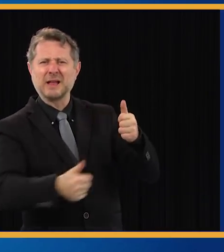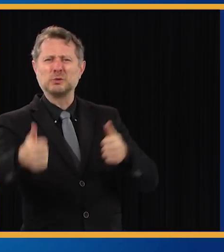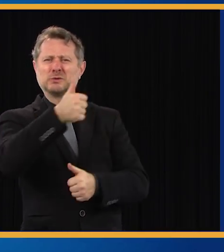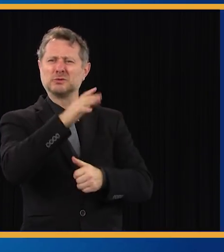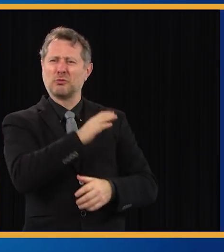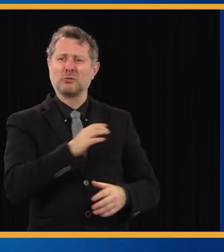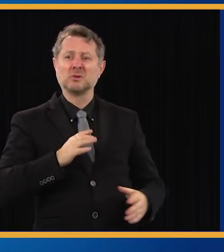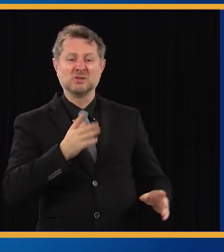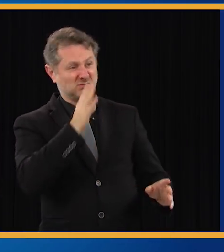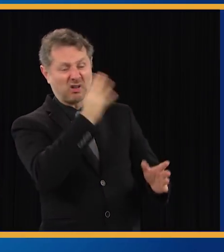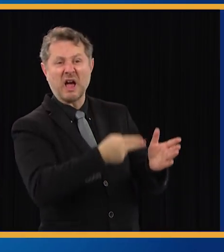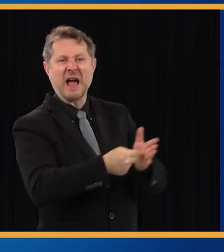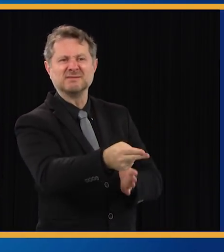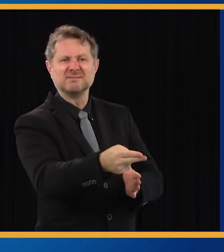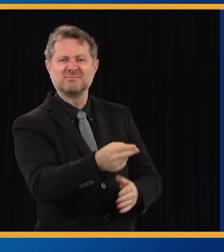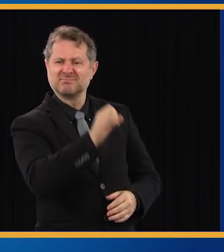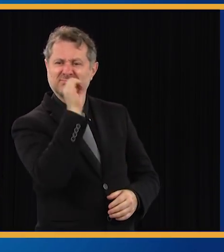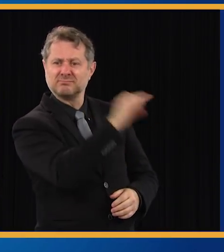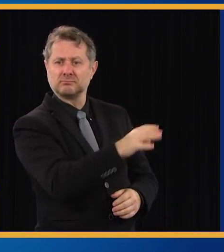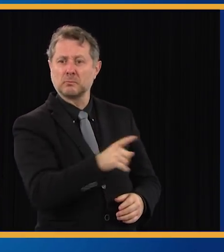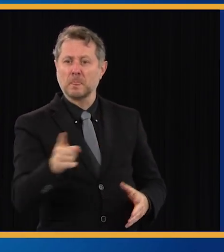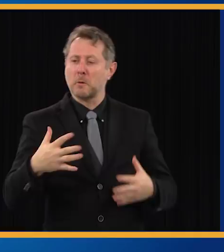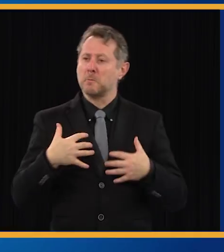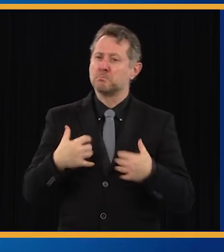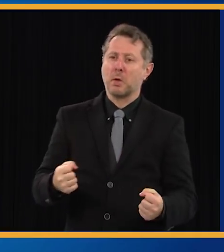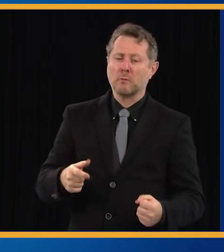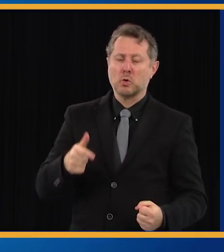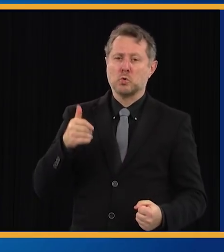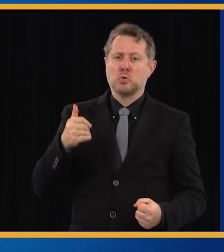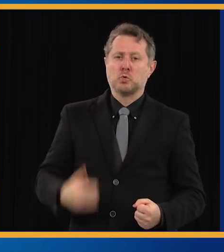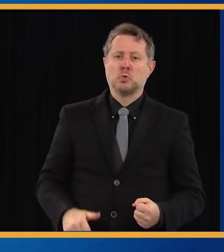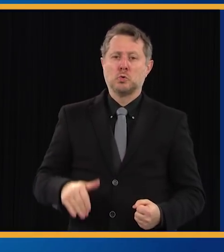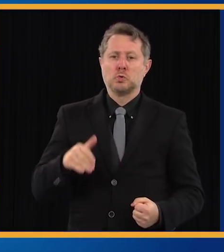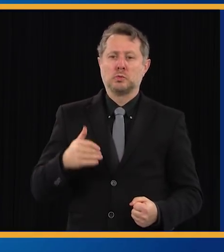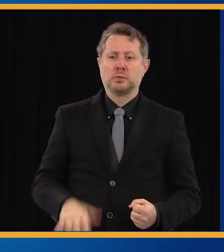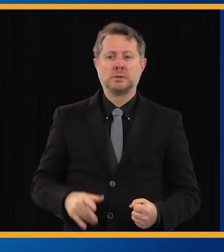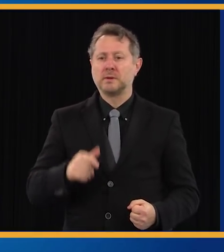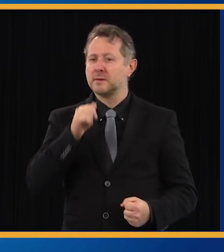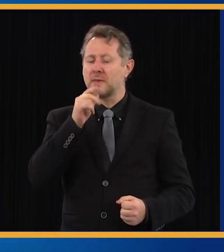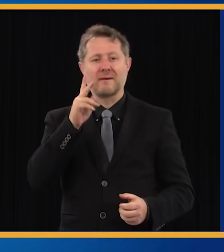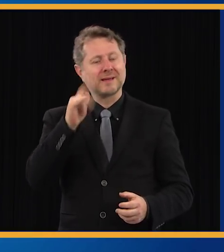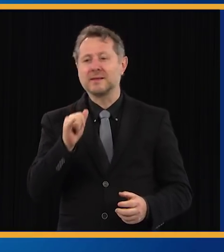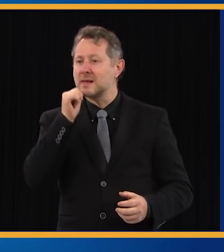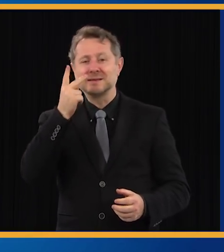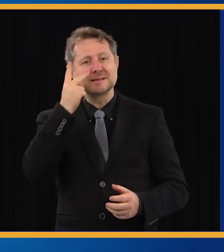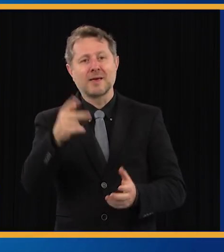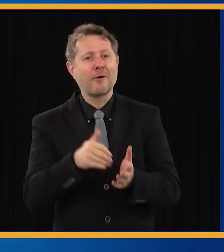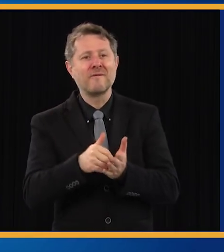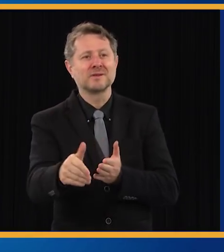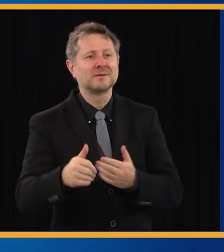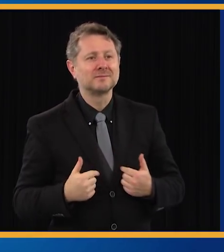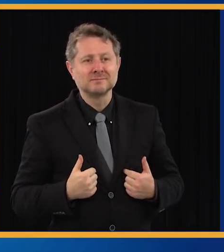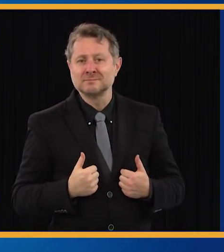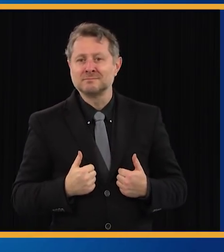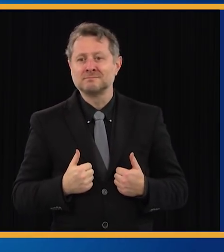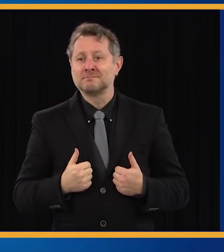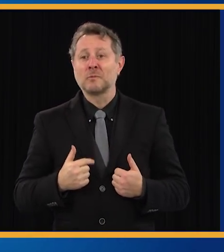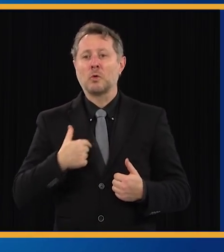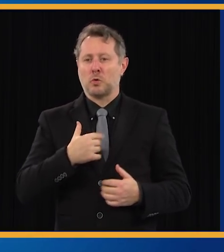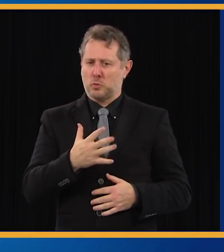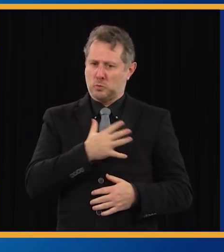is hard. Takes guts, takes courage. And you don't get that from a typical politician. So it warms